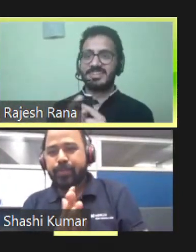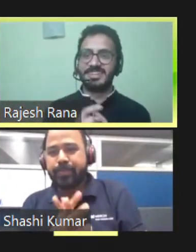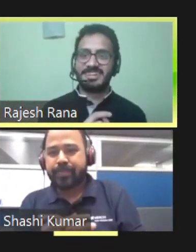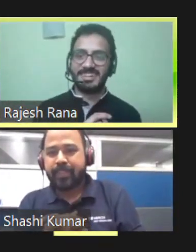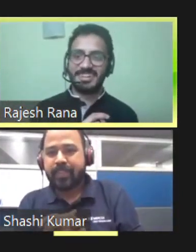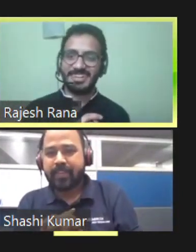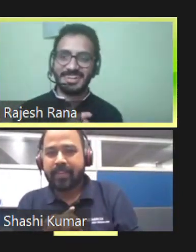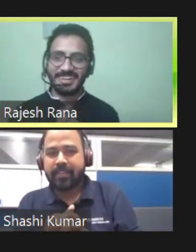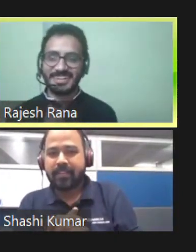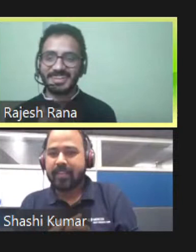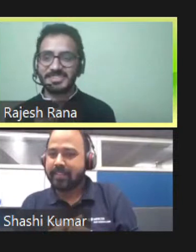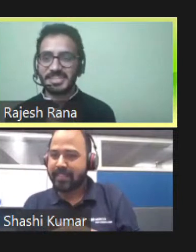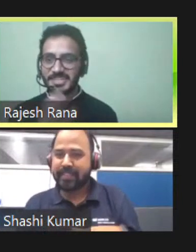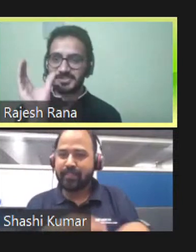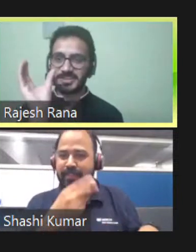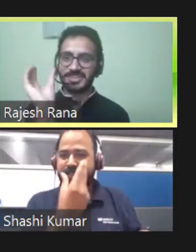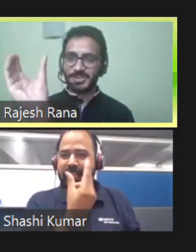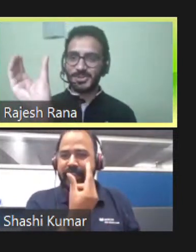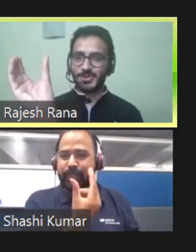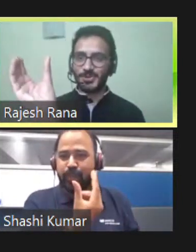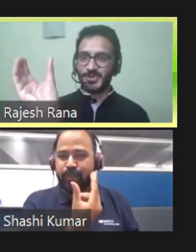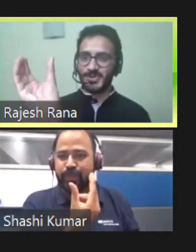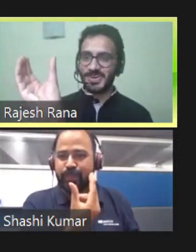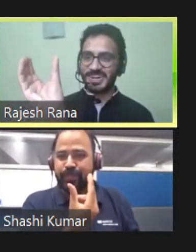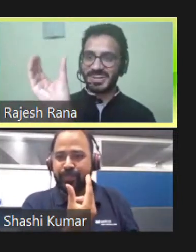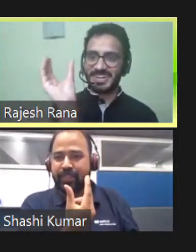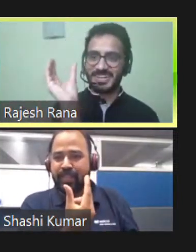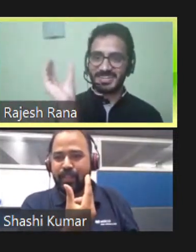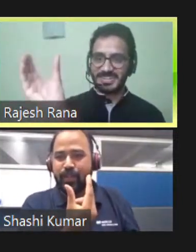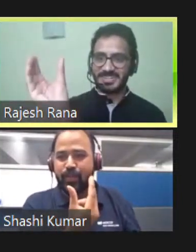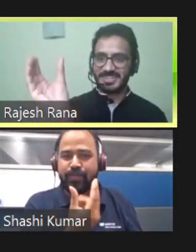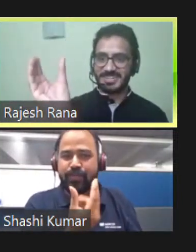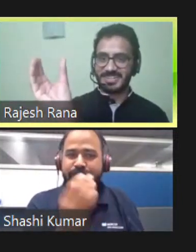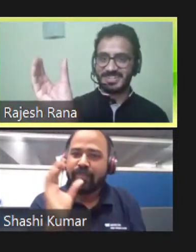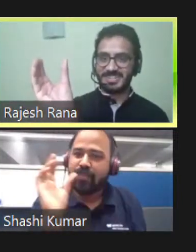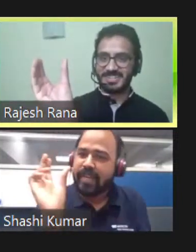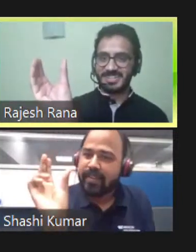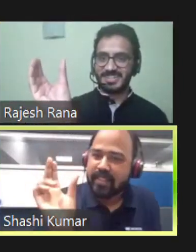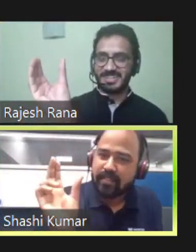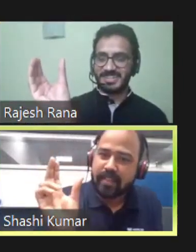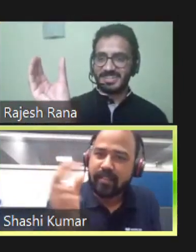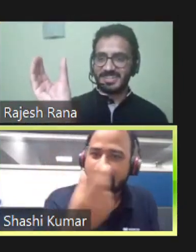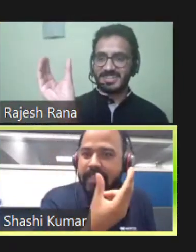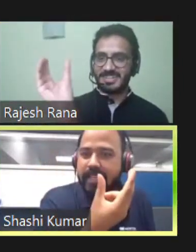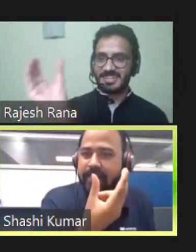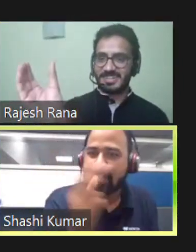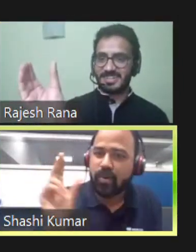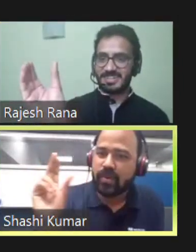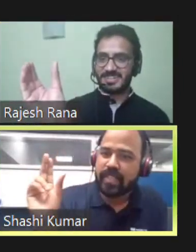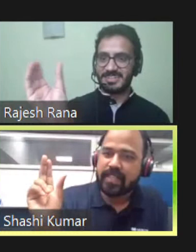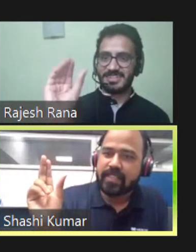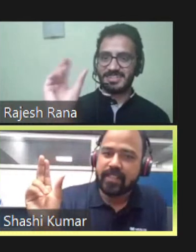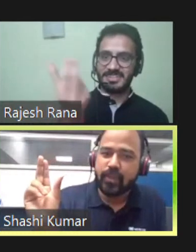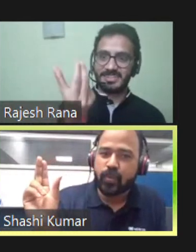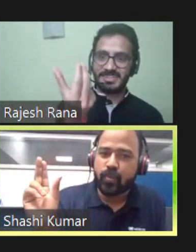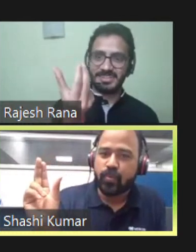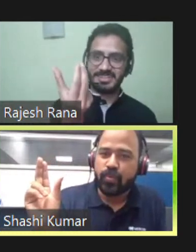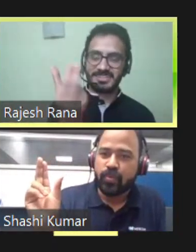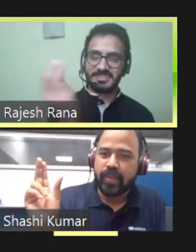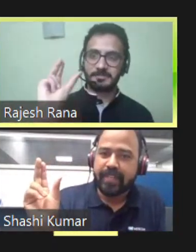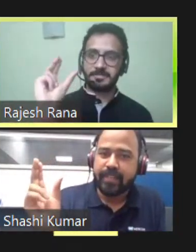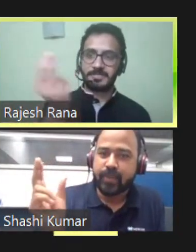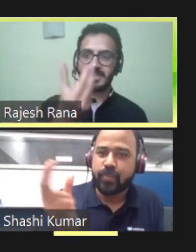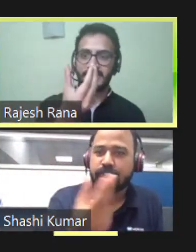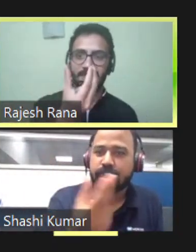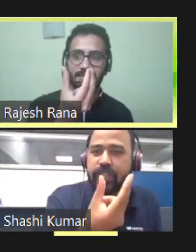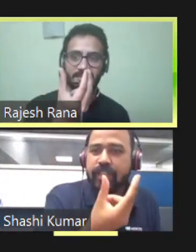think. Right. It's an easy one. Right? U. U. Right? Either way. Like this or this U.